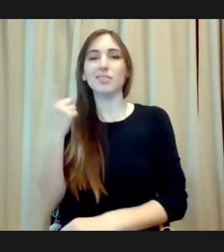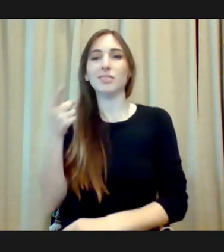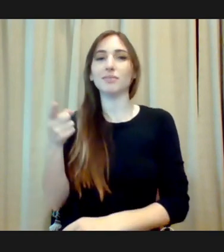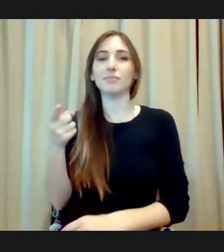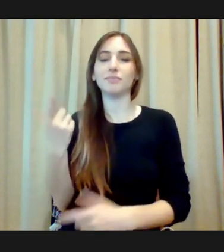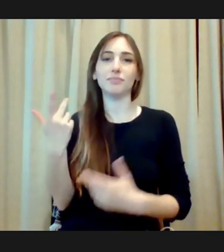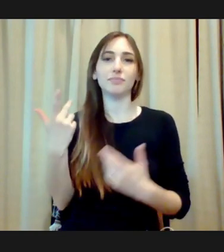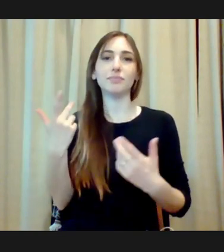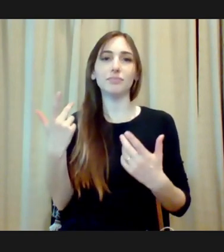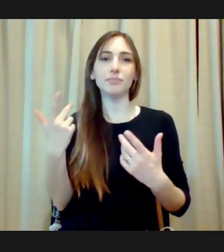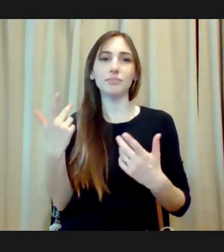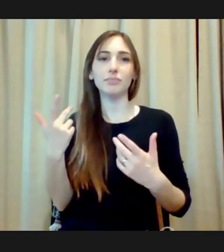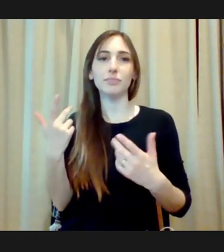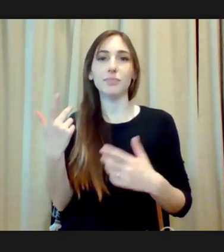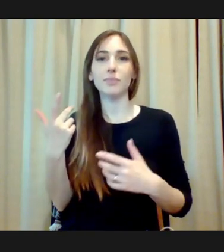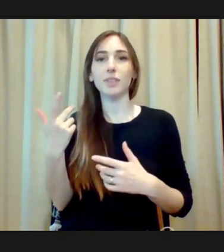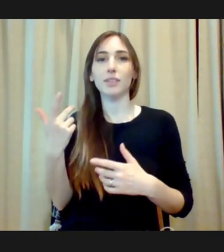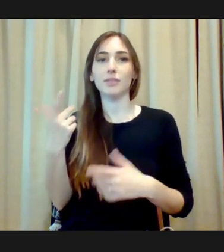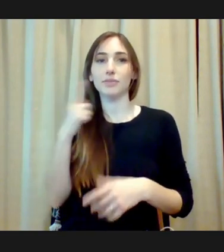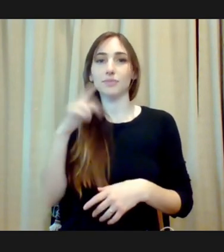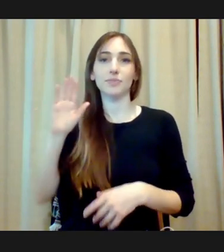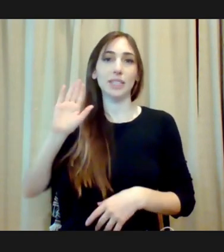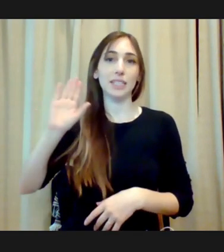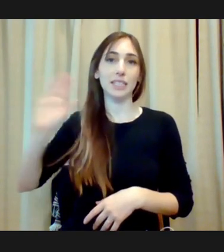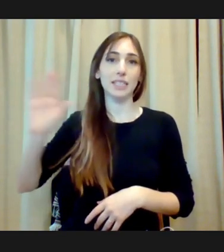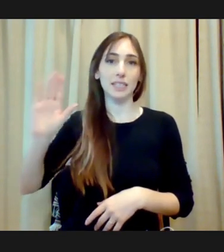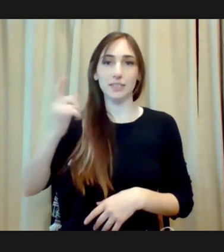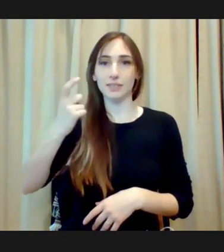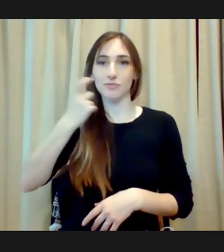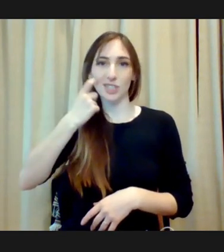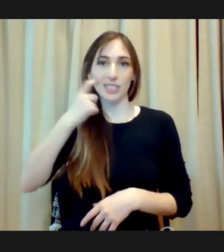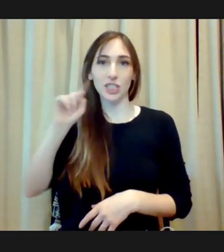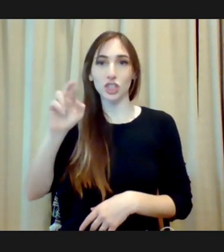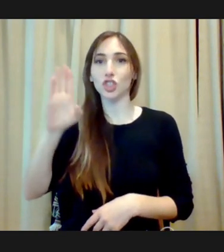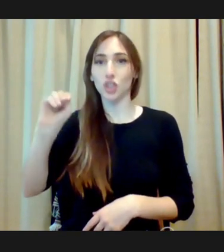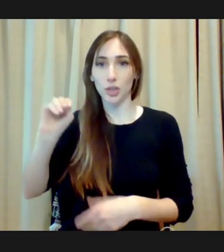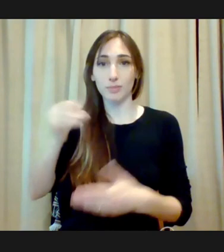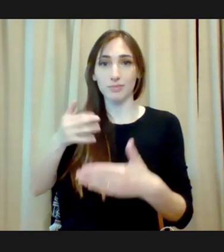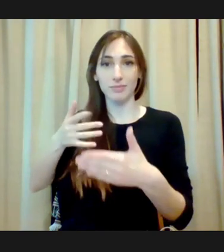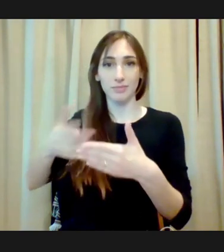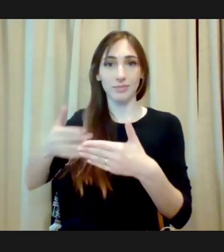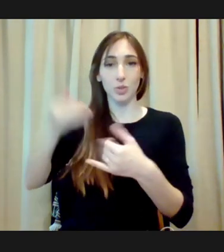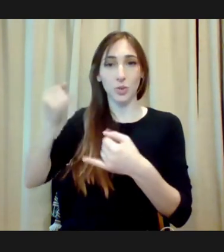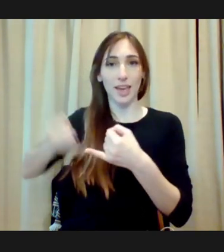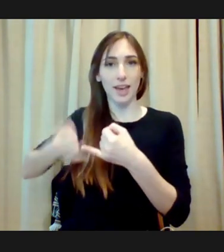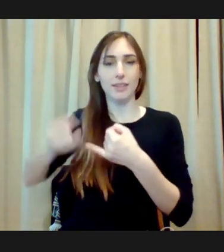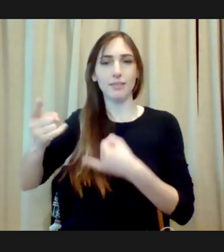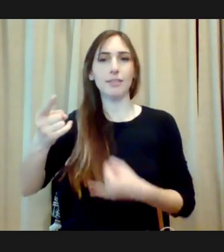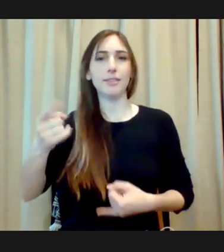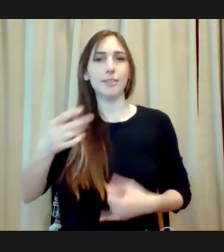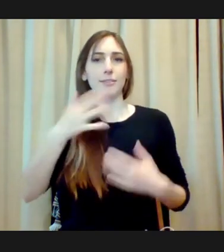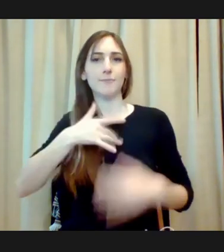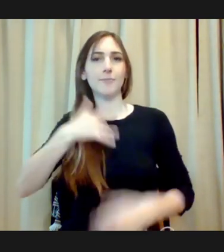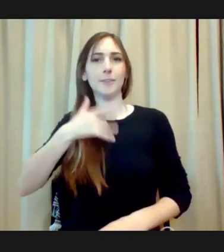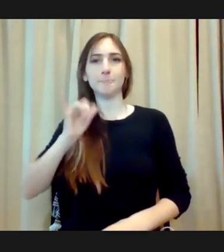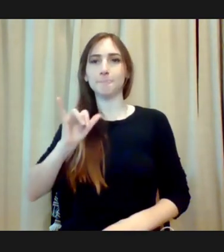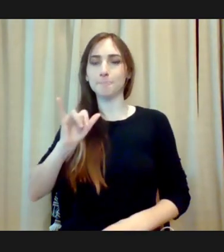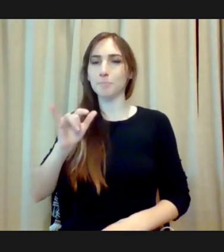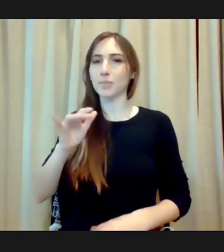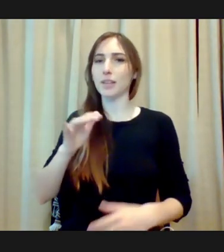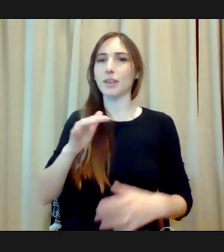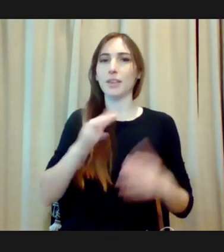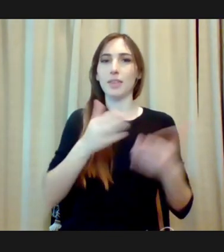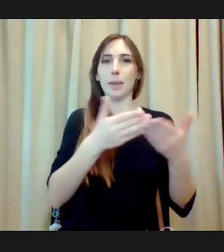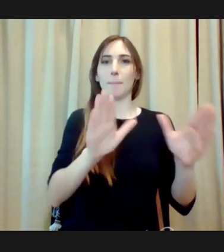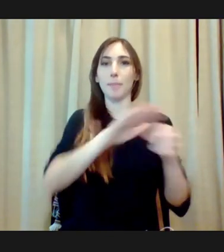the end of his most recent term, found it within himself that the public pressure coming at him, and